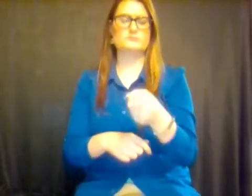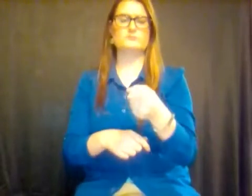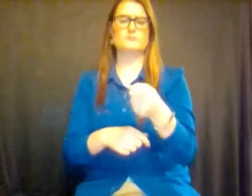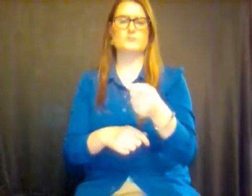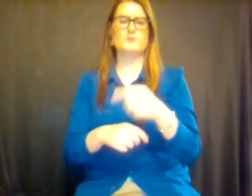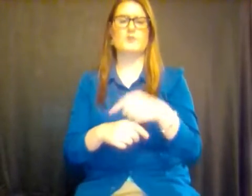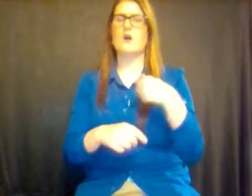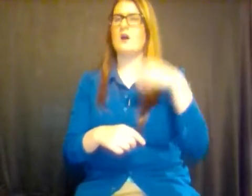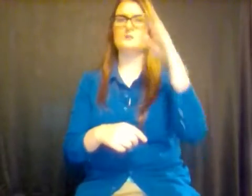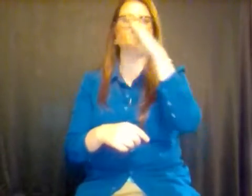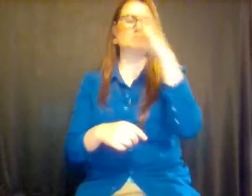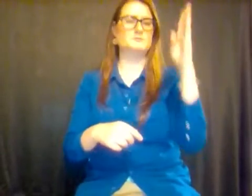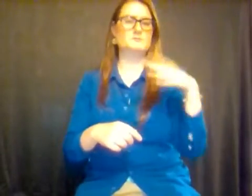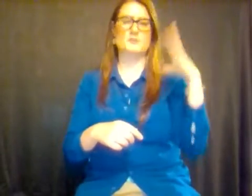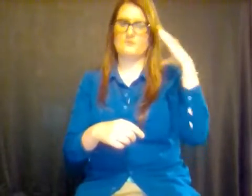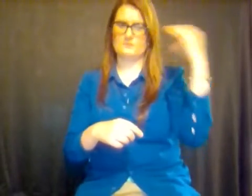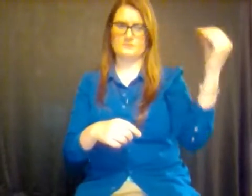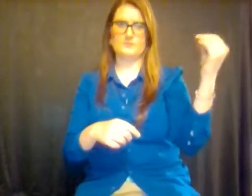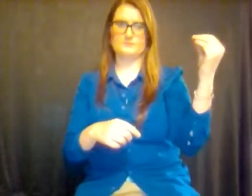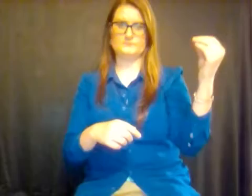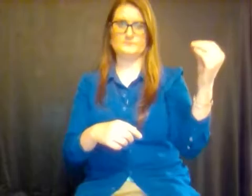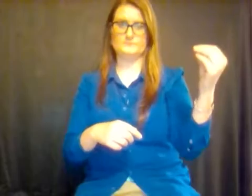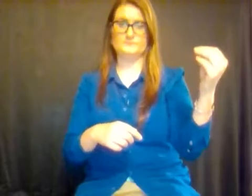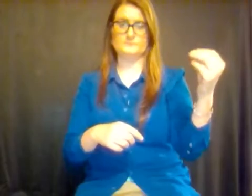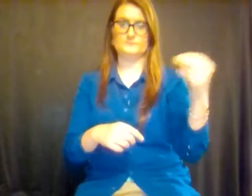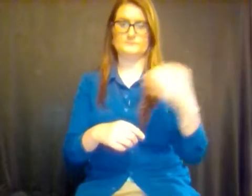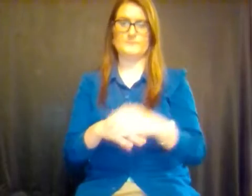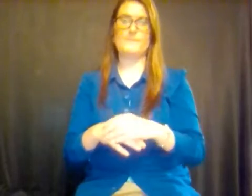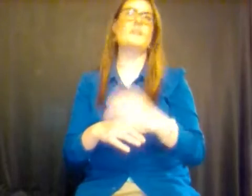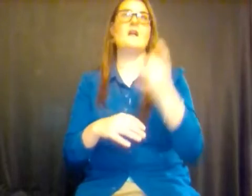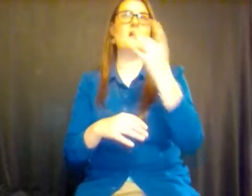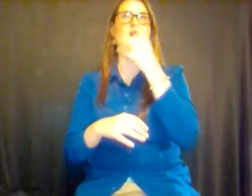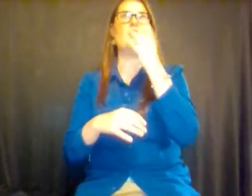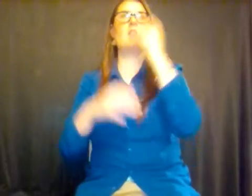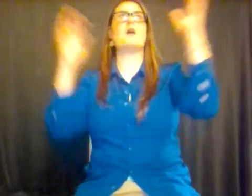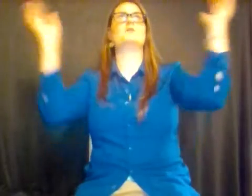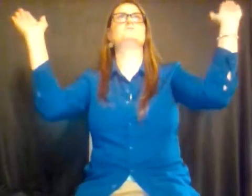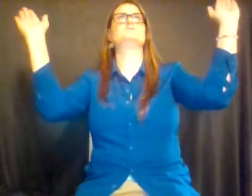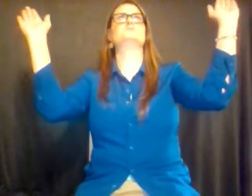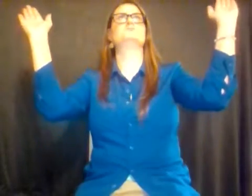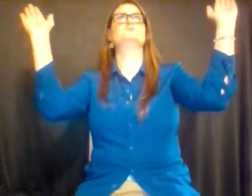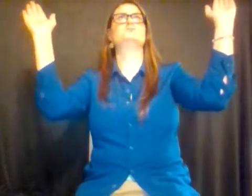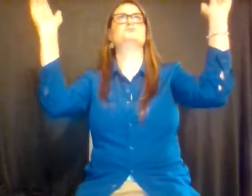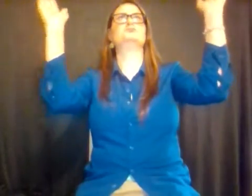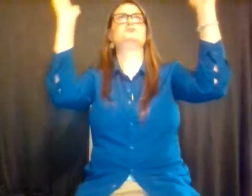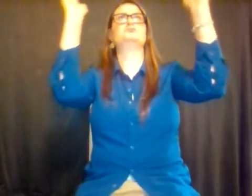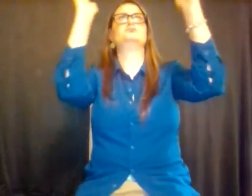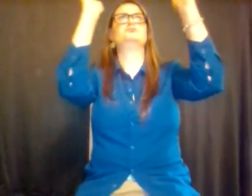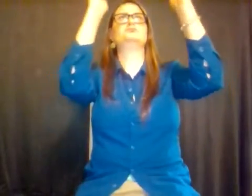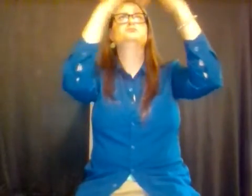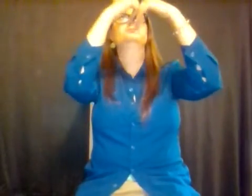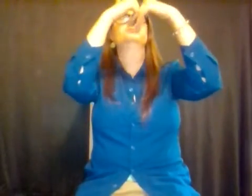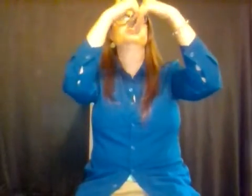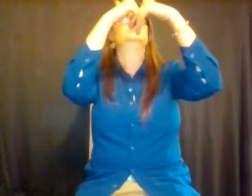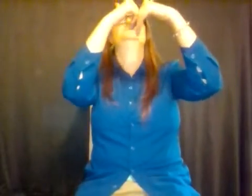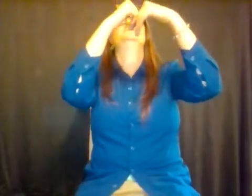never leave you." Then the beam of light faded back to heaven, and the sky closed up. When Jacob woke up in